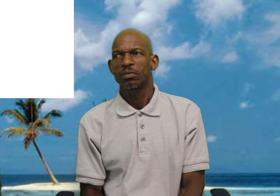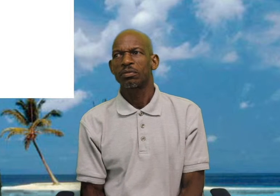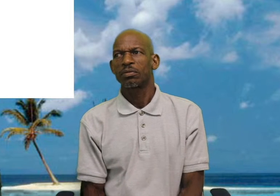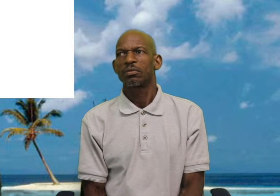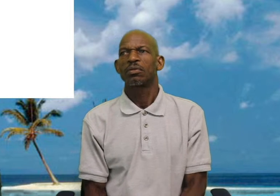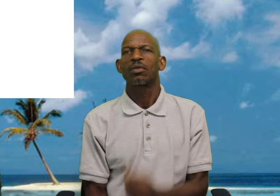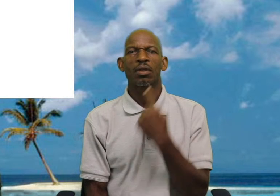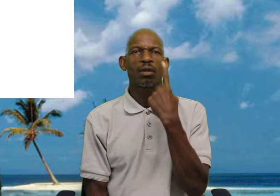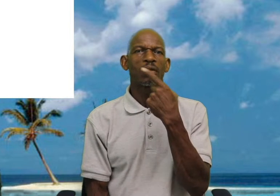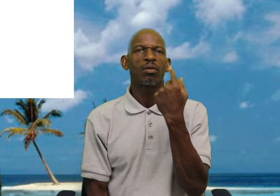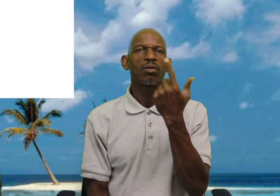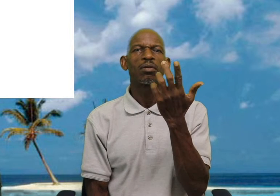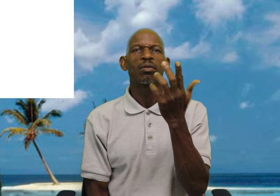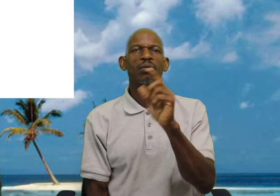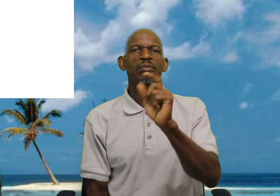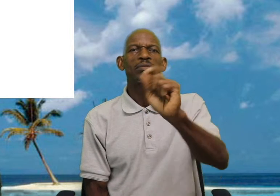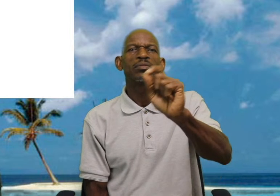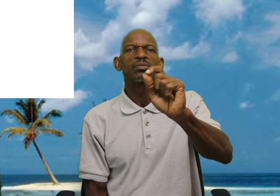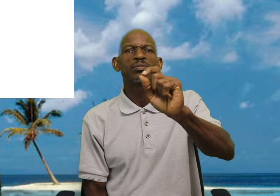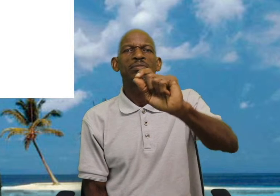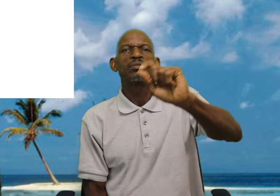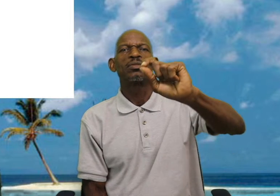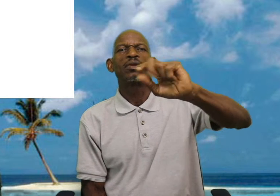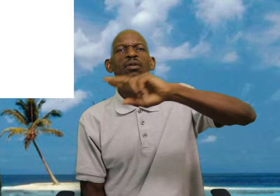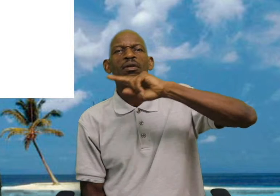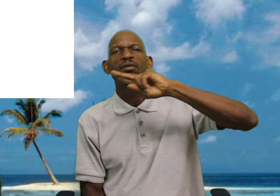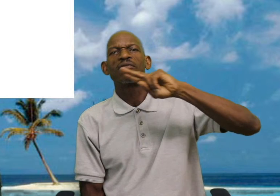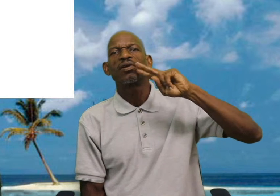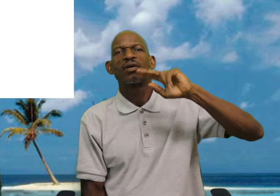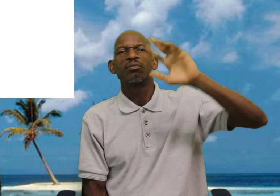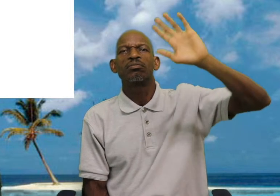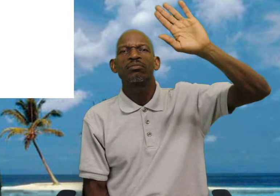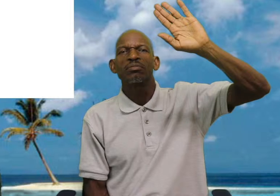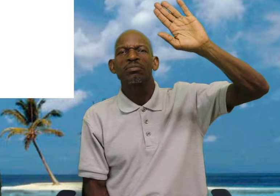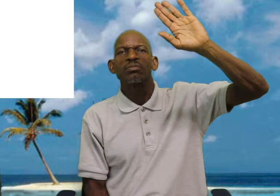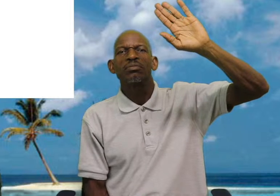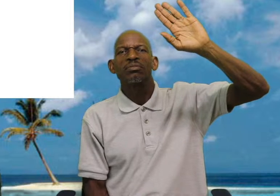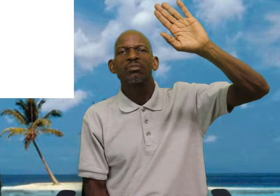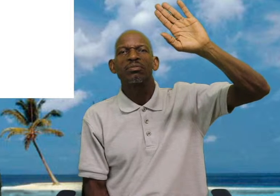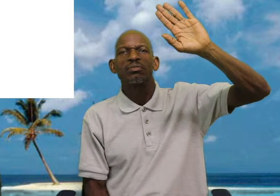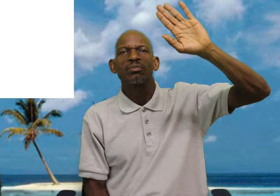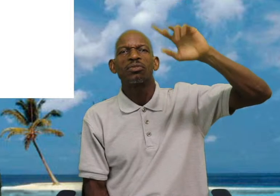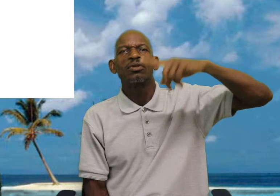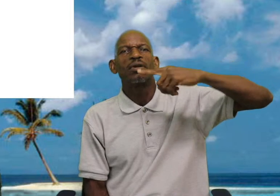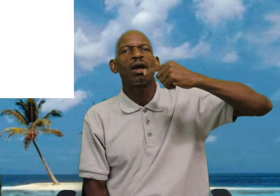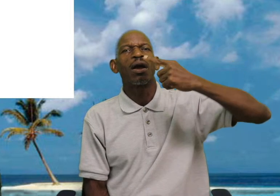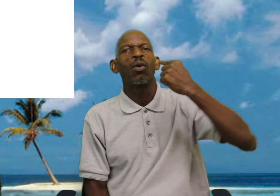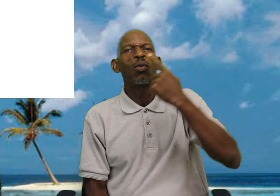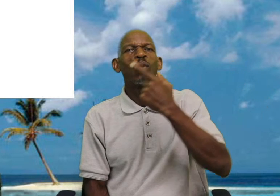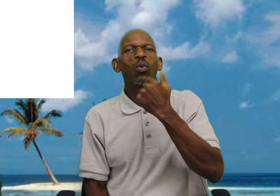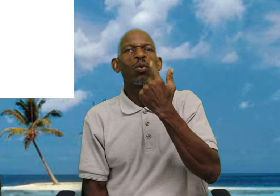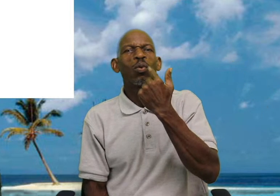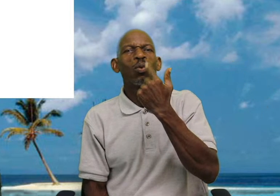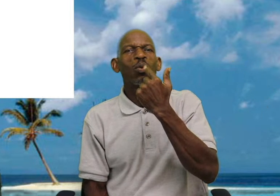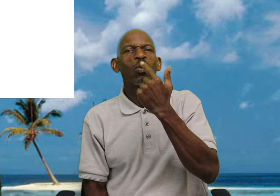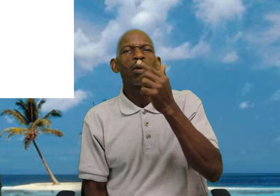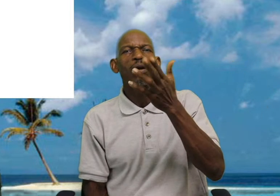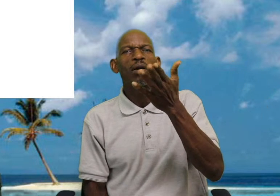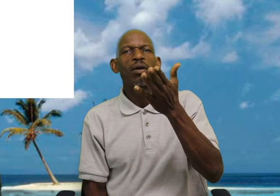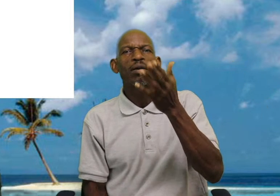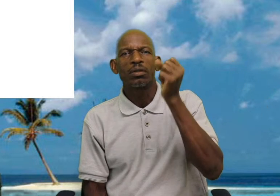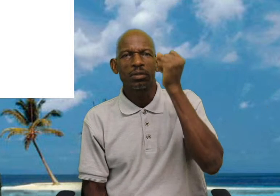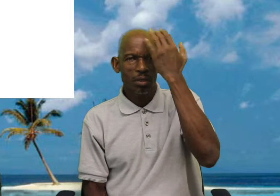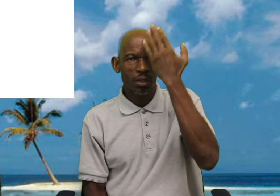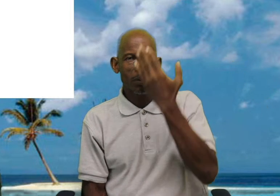Who can give me the verb to finish that simple sentence? The man. Yes,